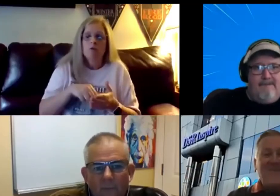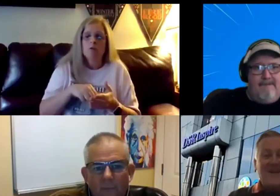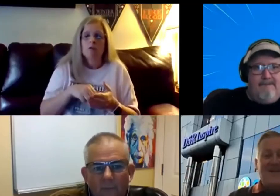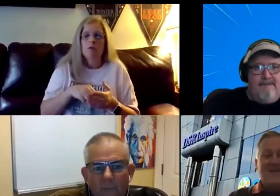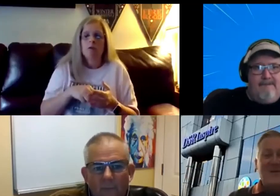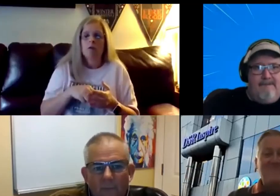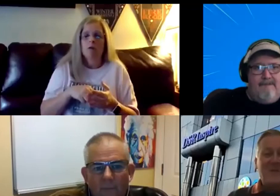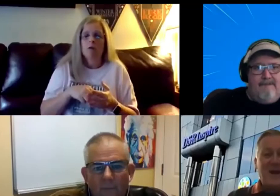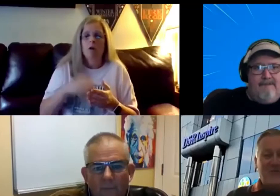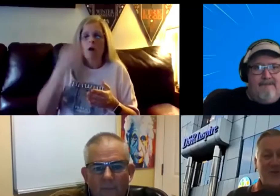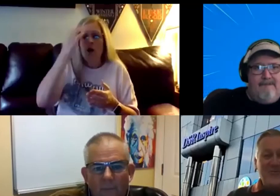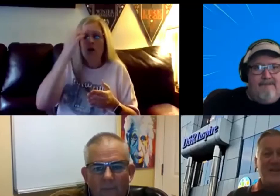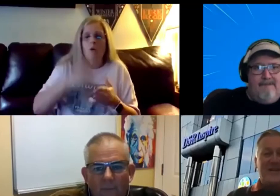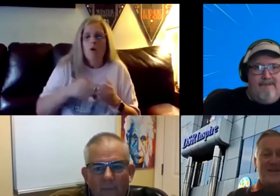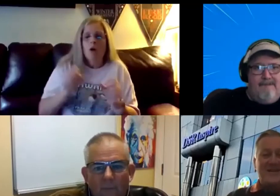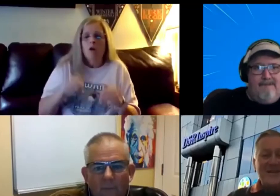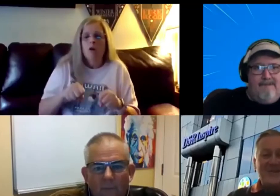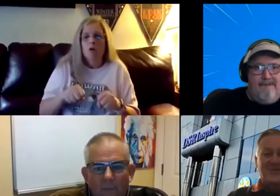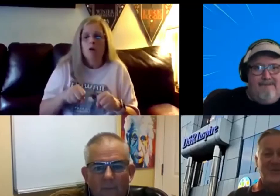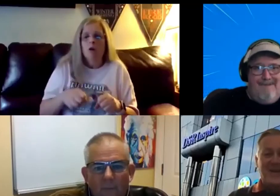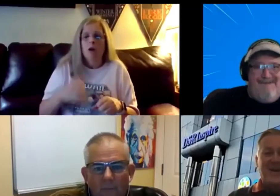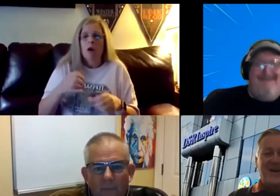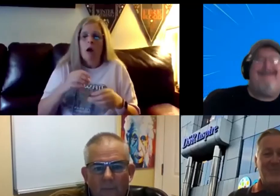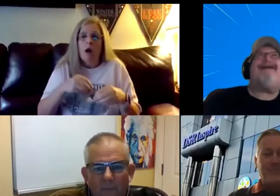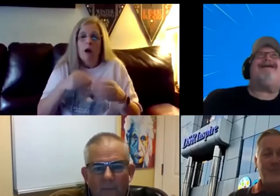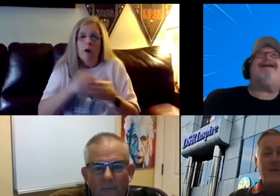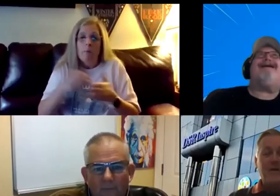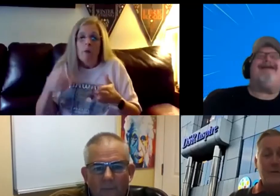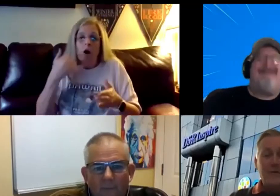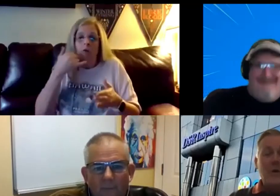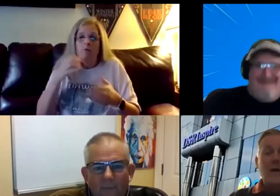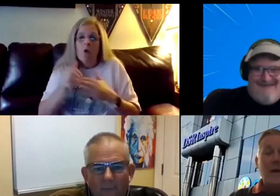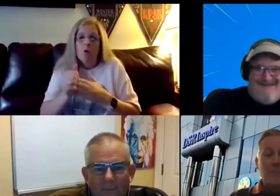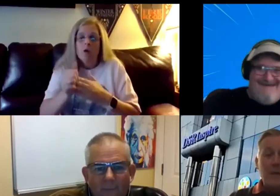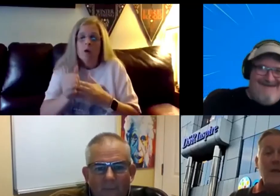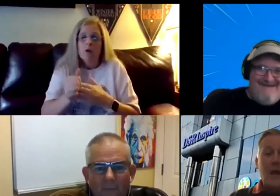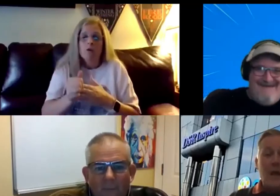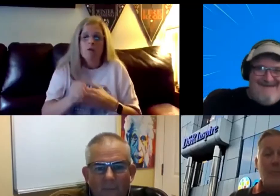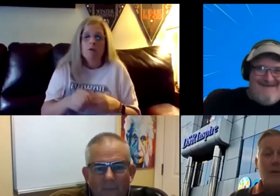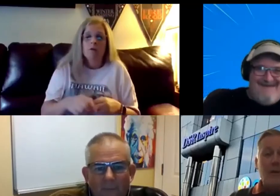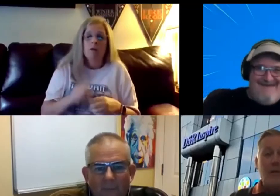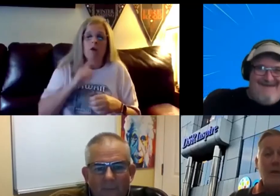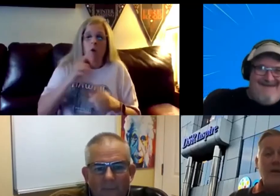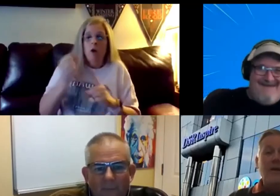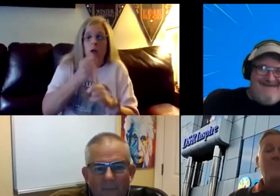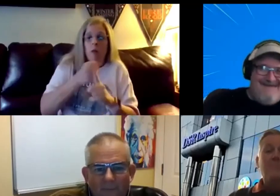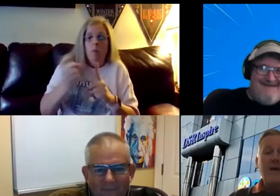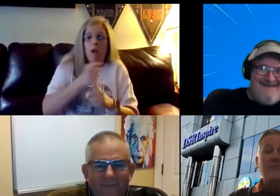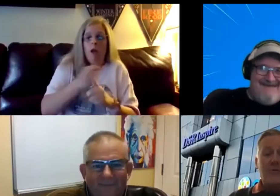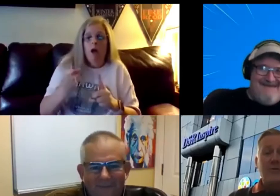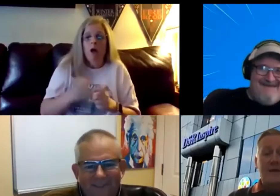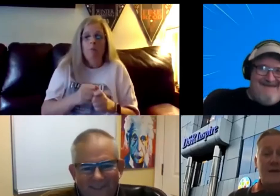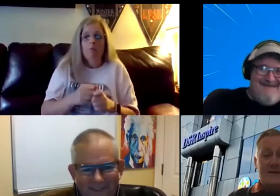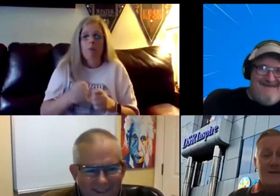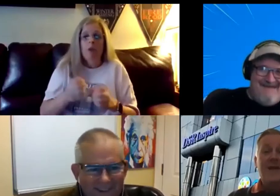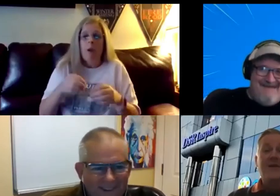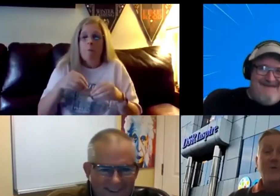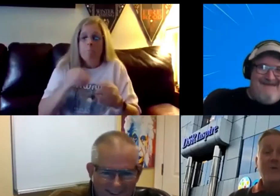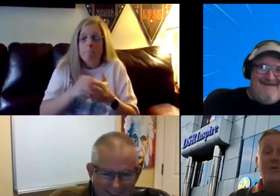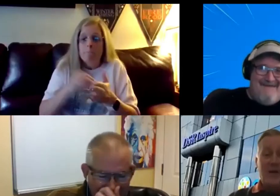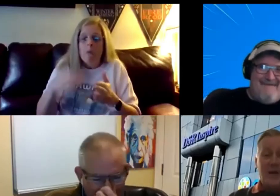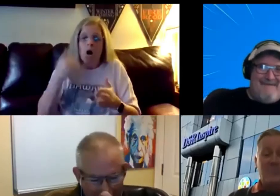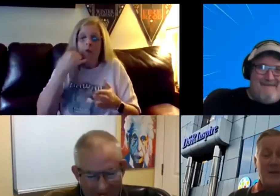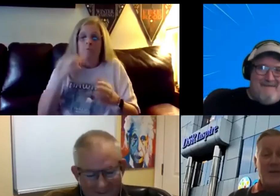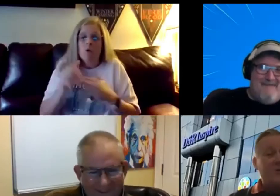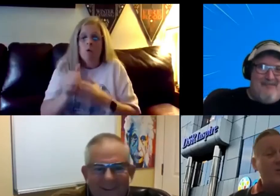I know what I can do. I can buy phone leads. This will really help. Well, if you want to get beaten up, buy phone leads. You